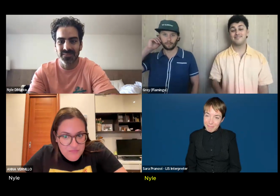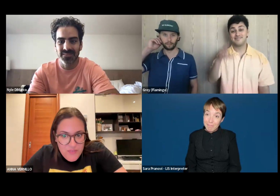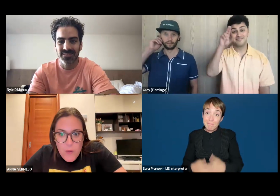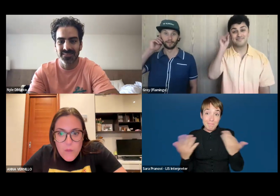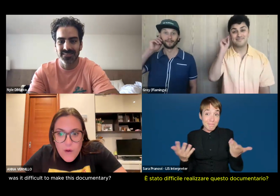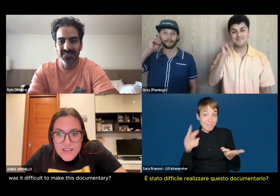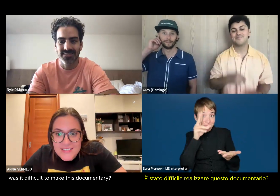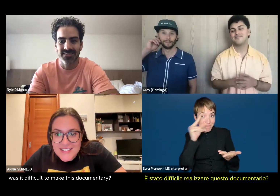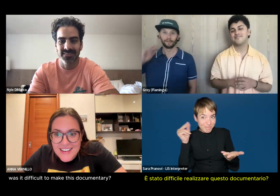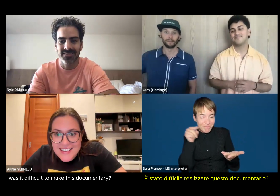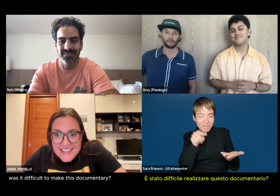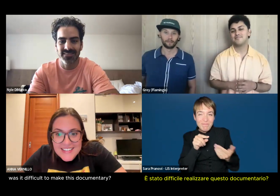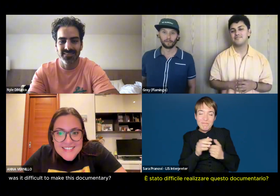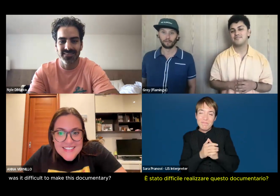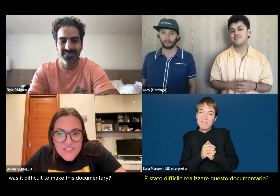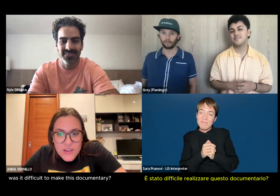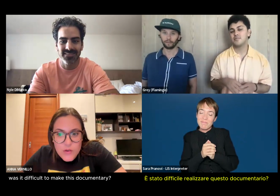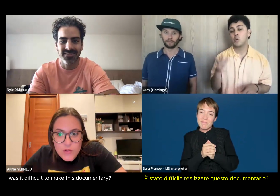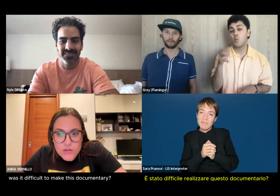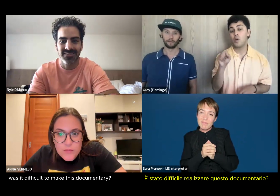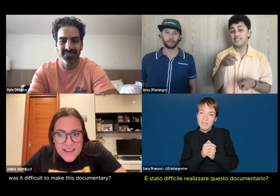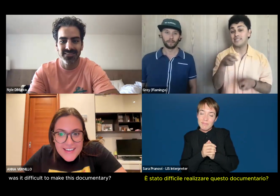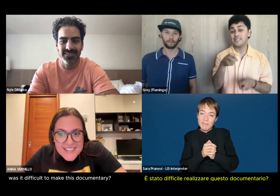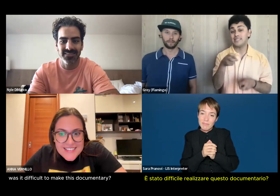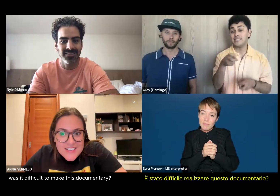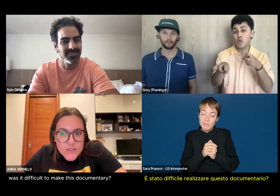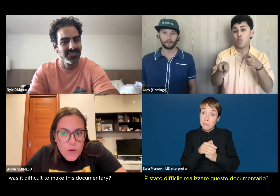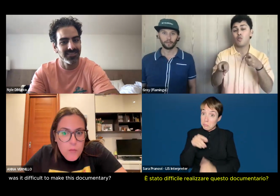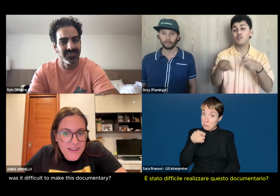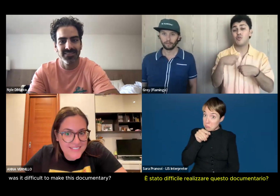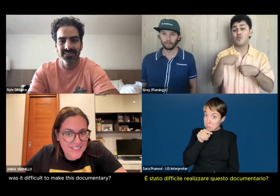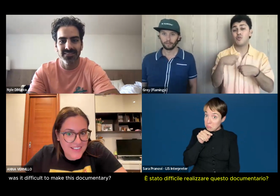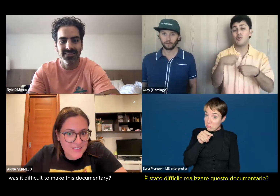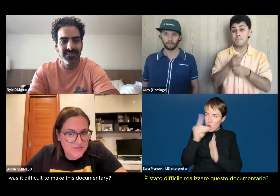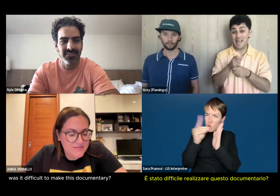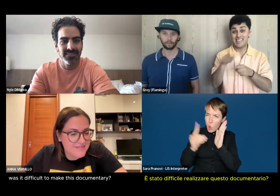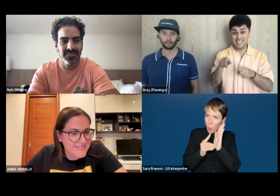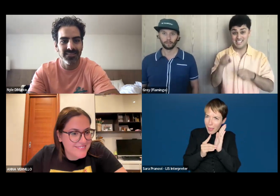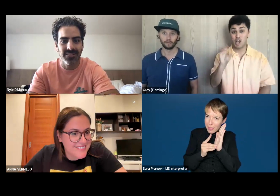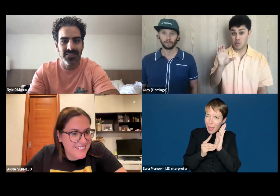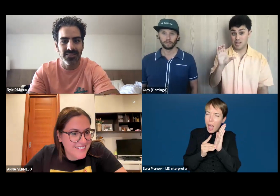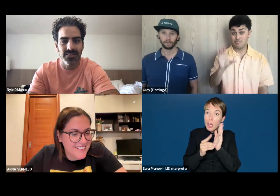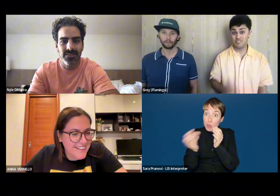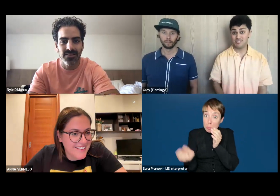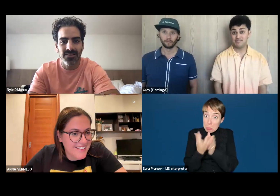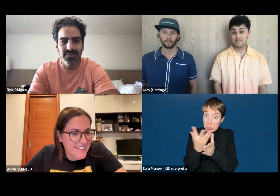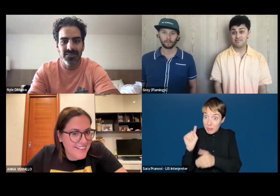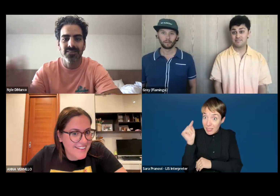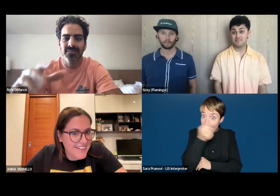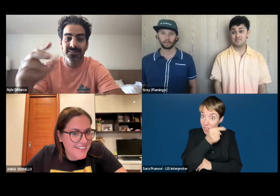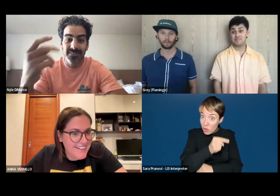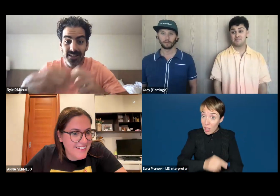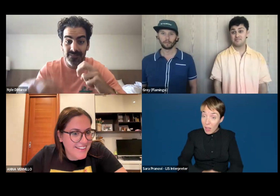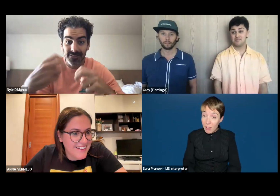Nile, was it difficult to make this documentary?